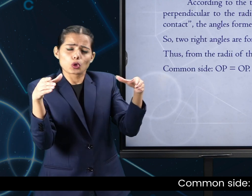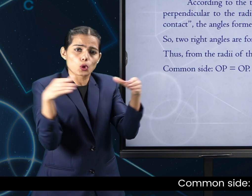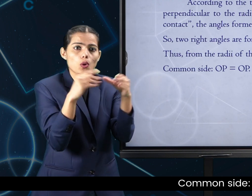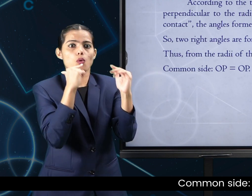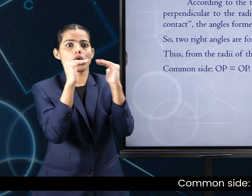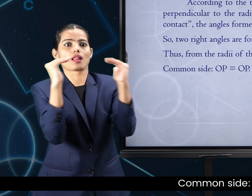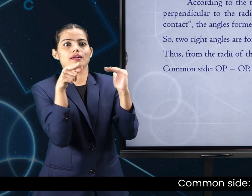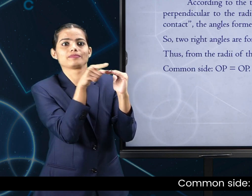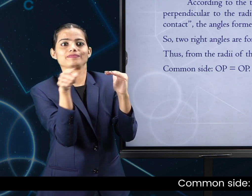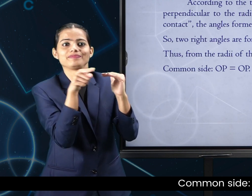OP.